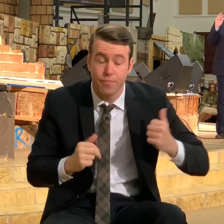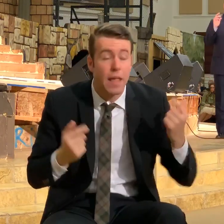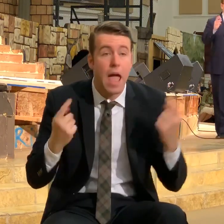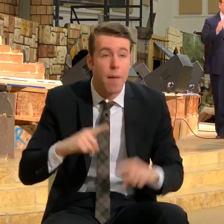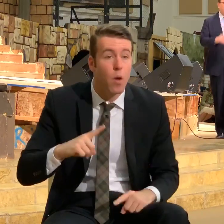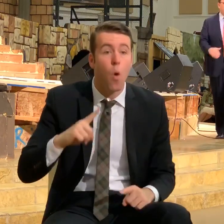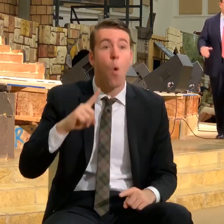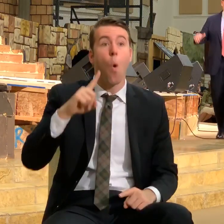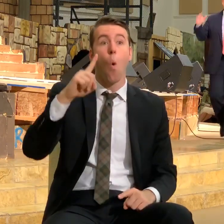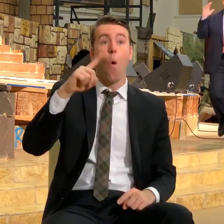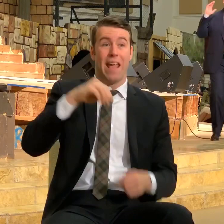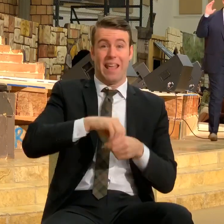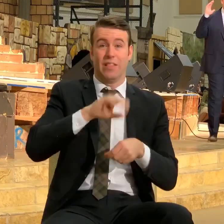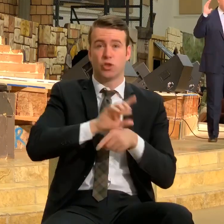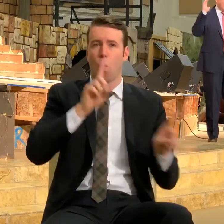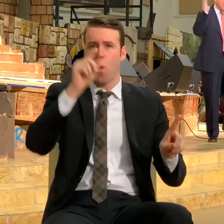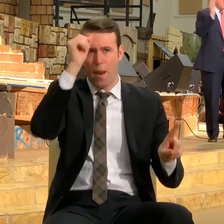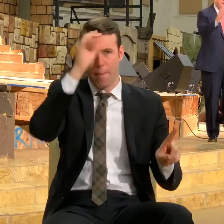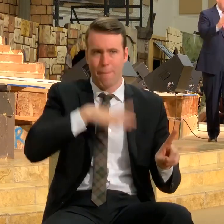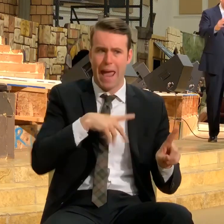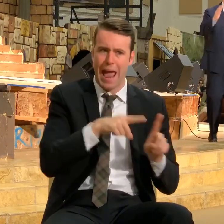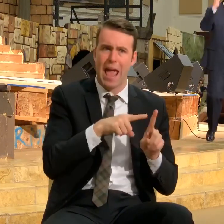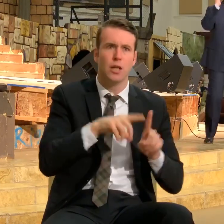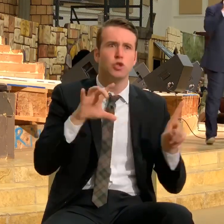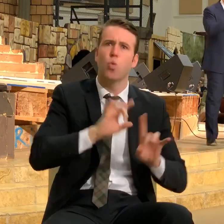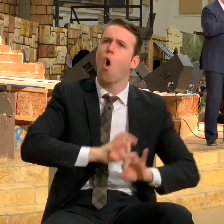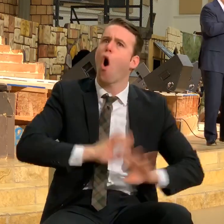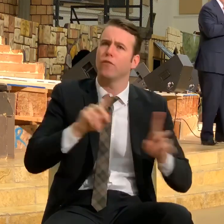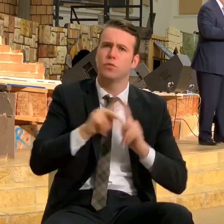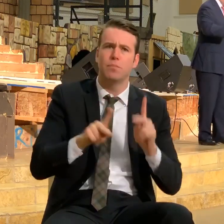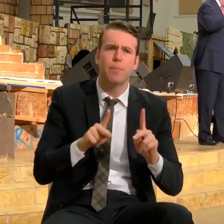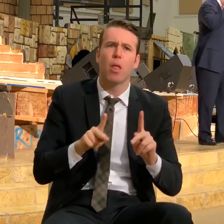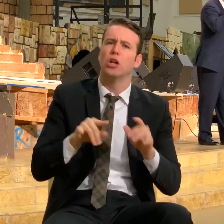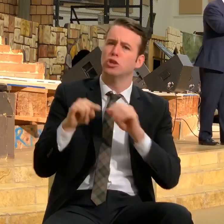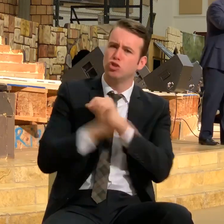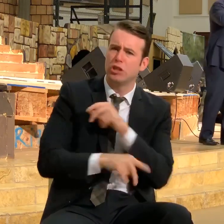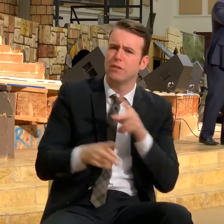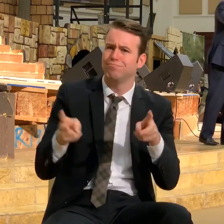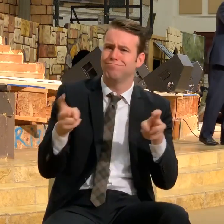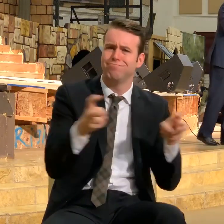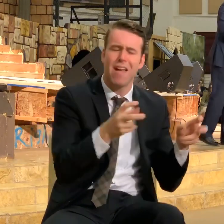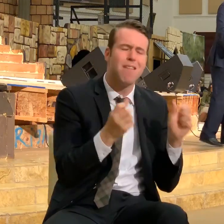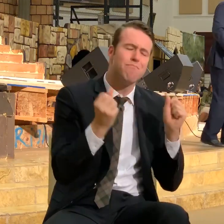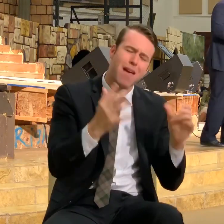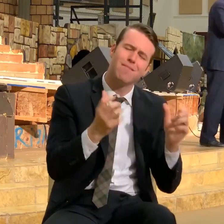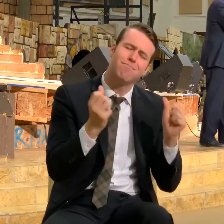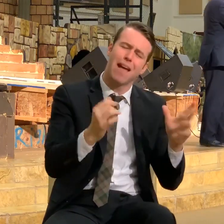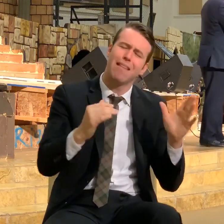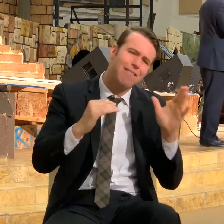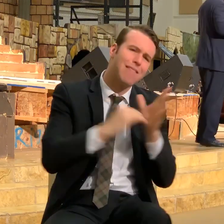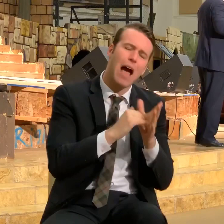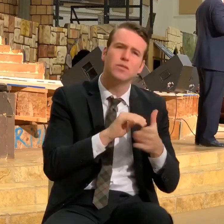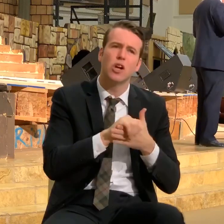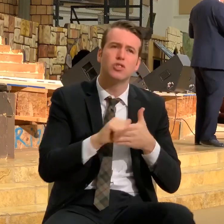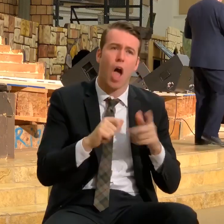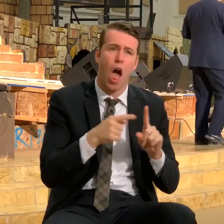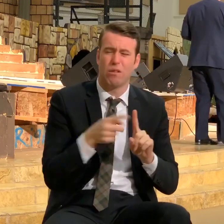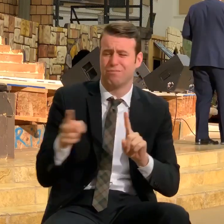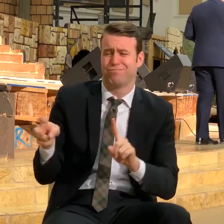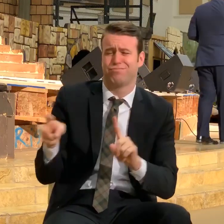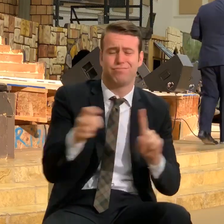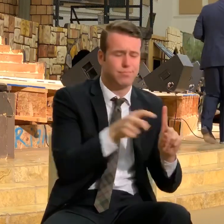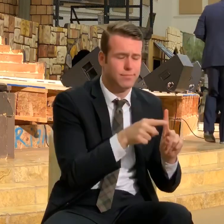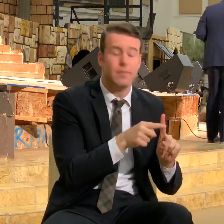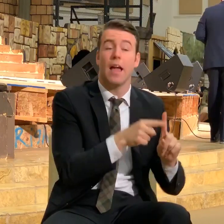that was causing disruption and had done people very wrong and cheated them out of thousands and thousands of dollars. And in that